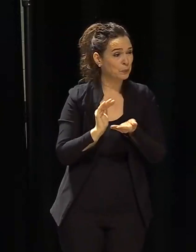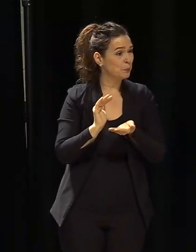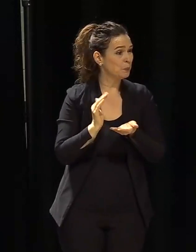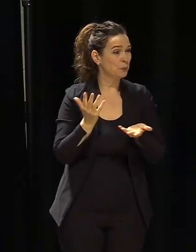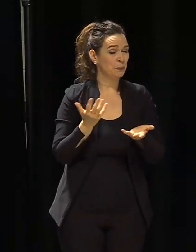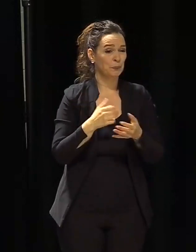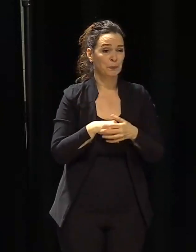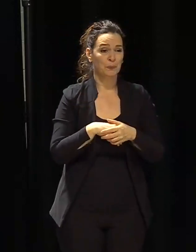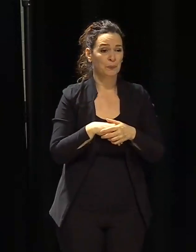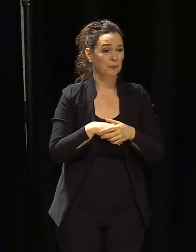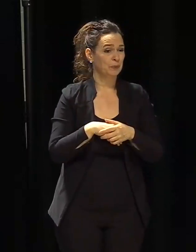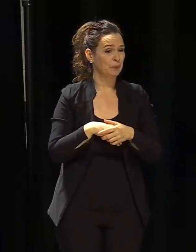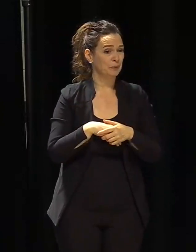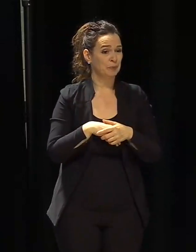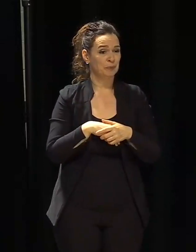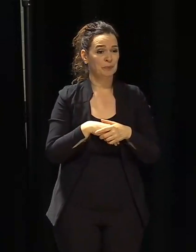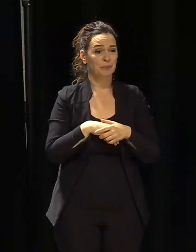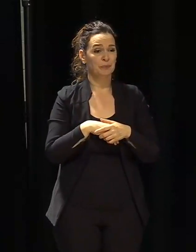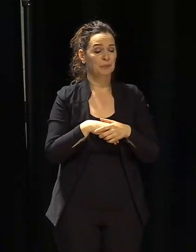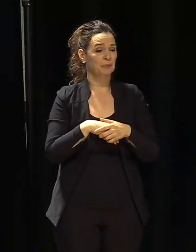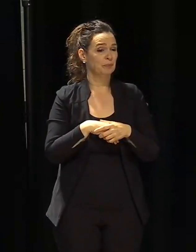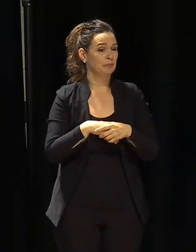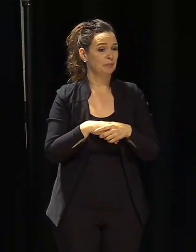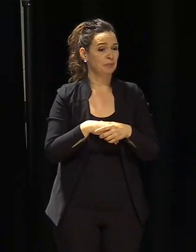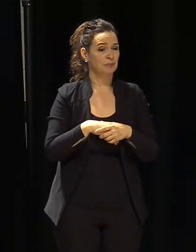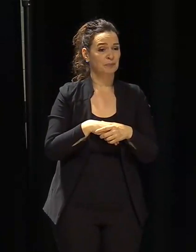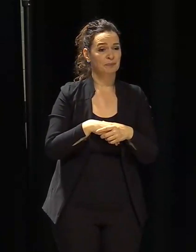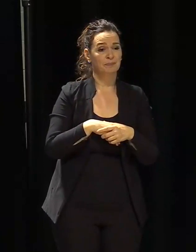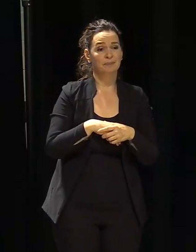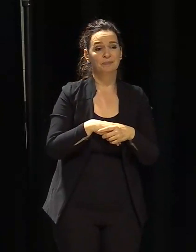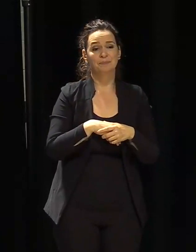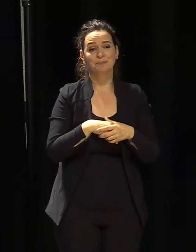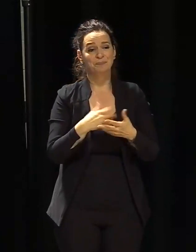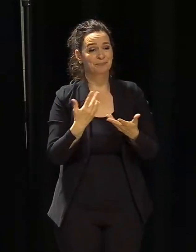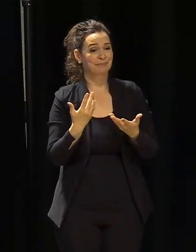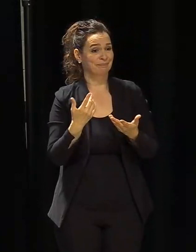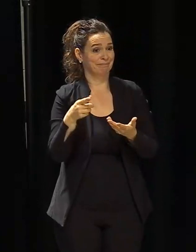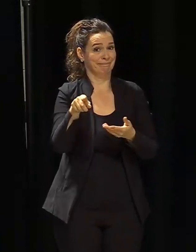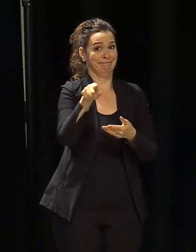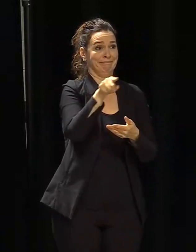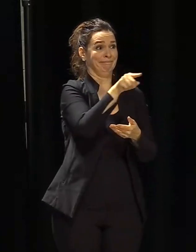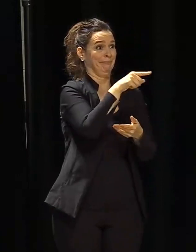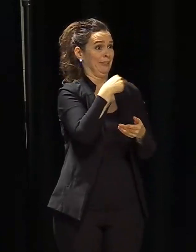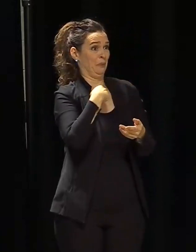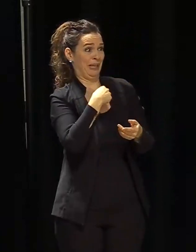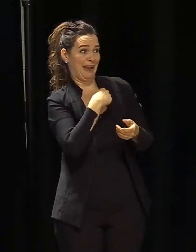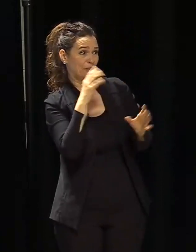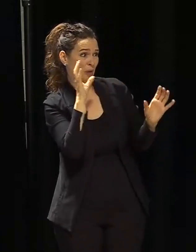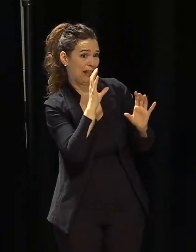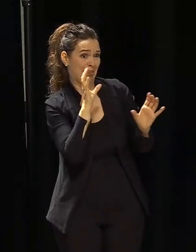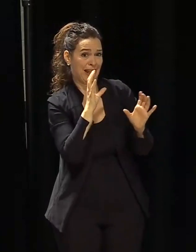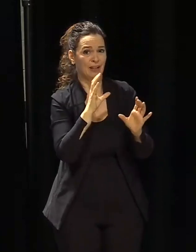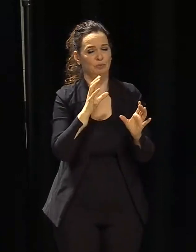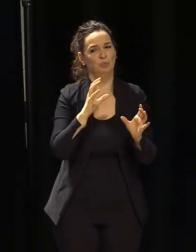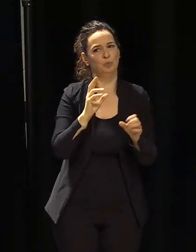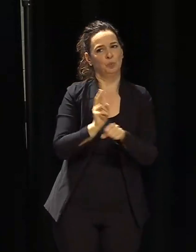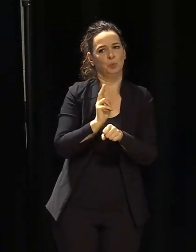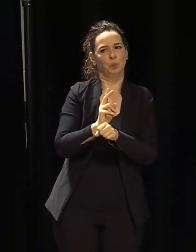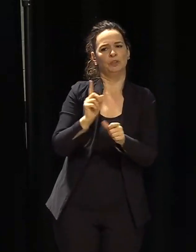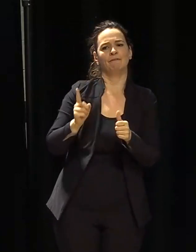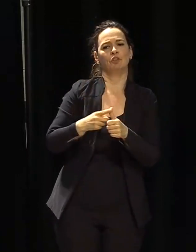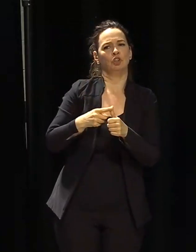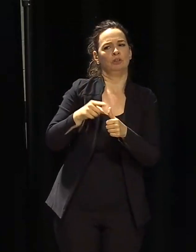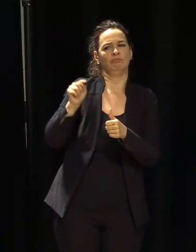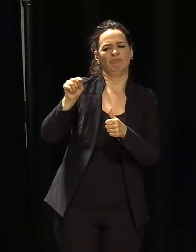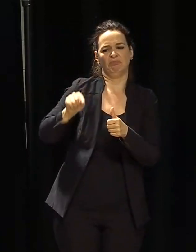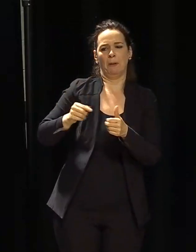could probably utilize before you would utilize Manly, but again, it's all staffing now. Everybody, this